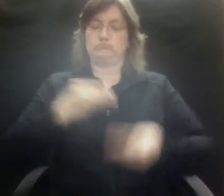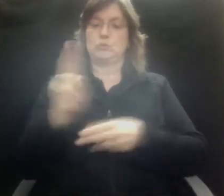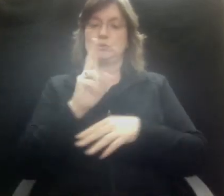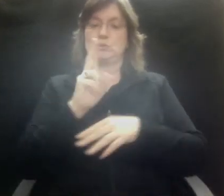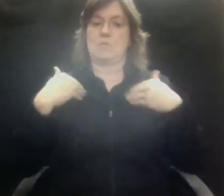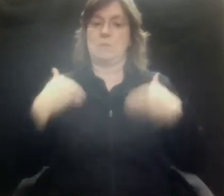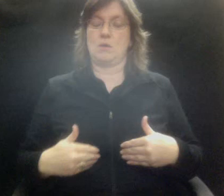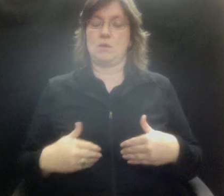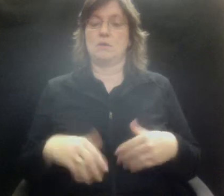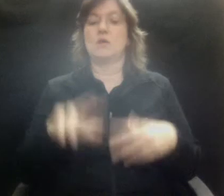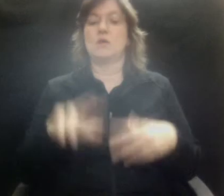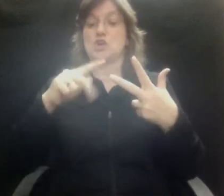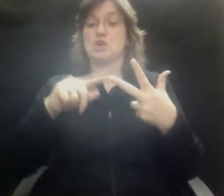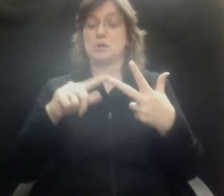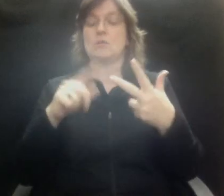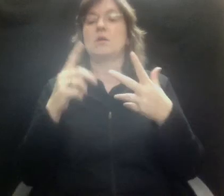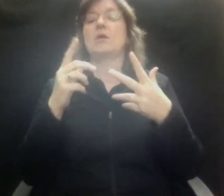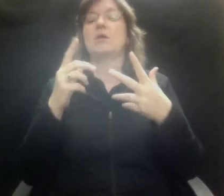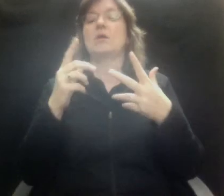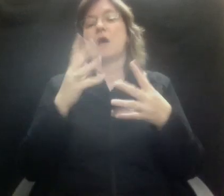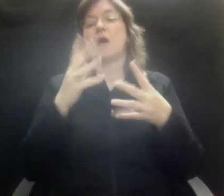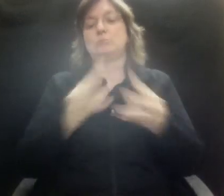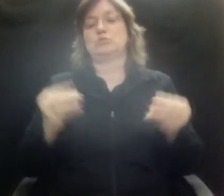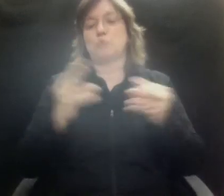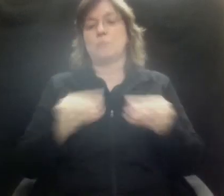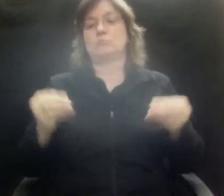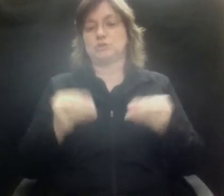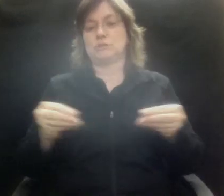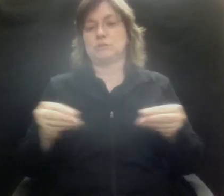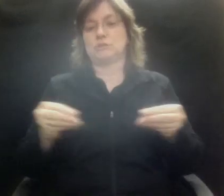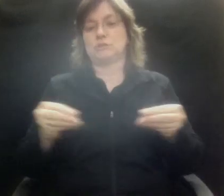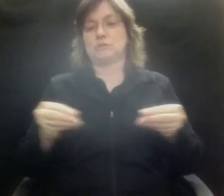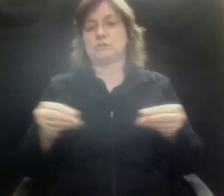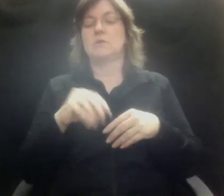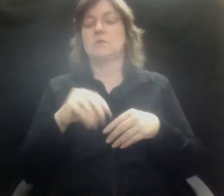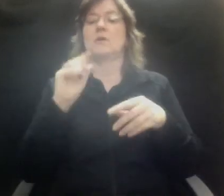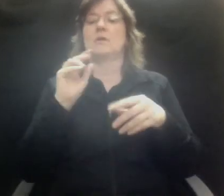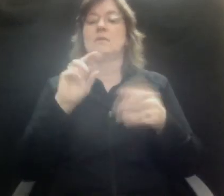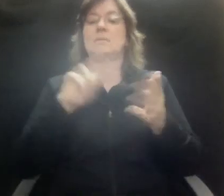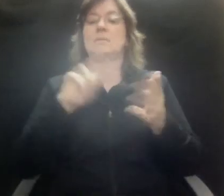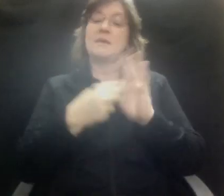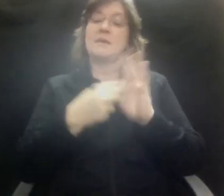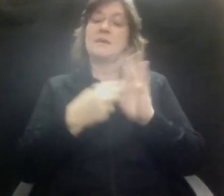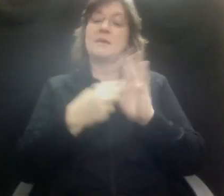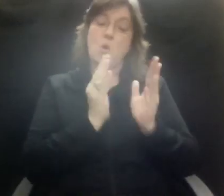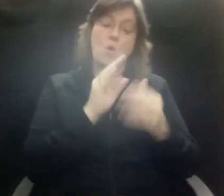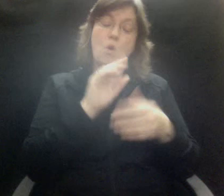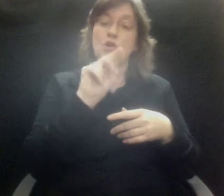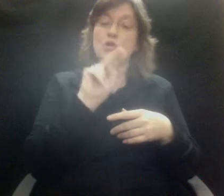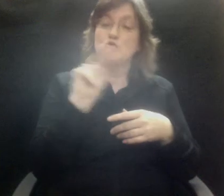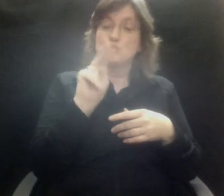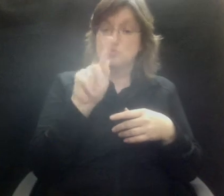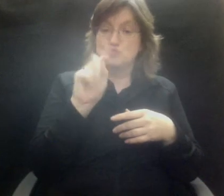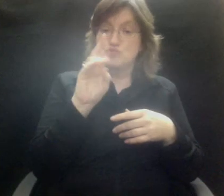digestive system is absorption. Absorption involves moving tiny nutrients from the digestive system actually into the